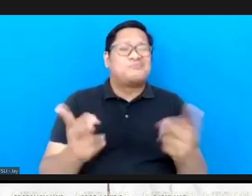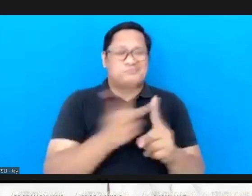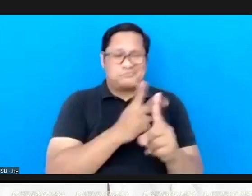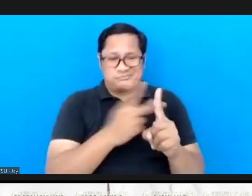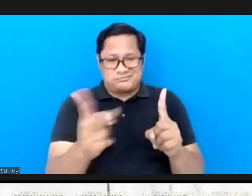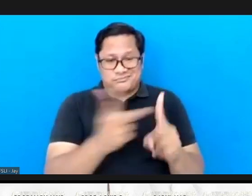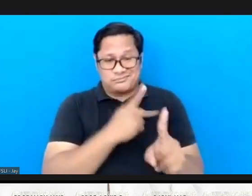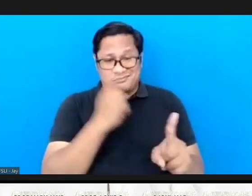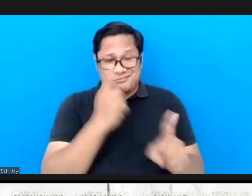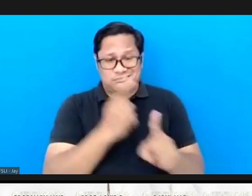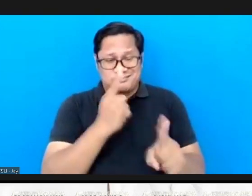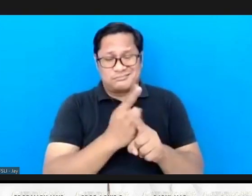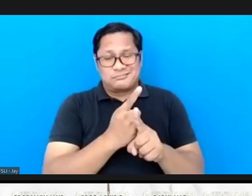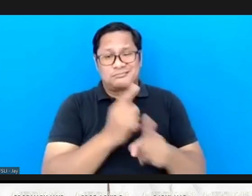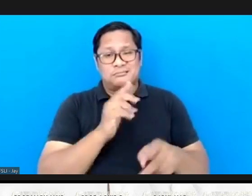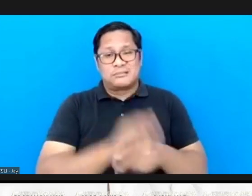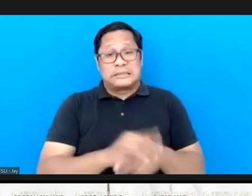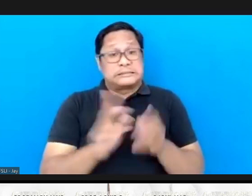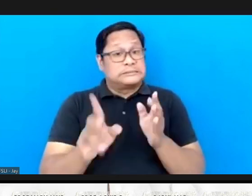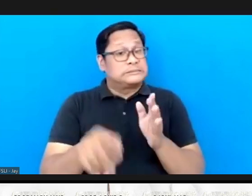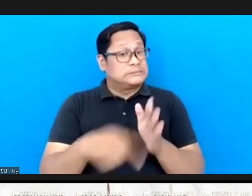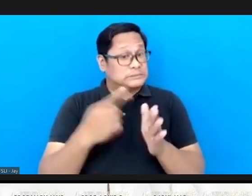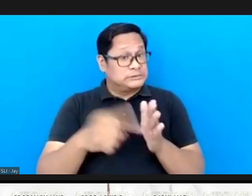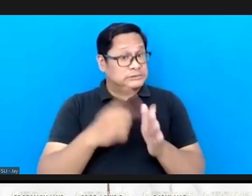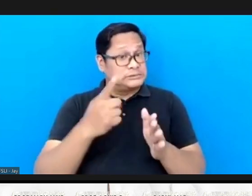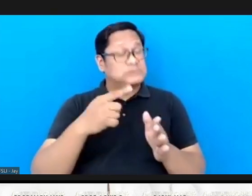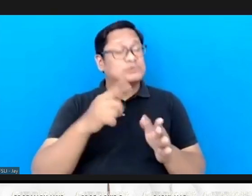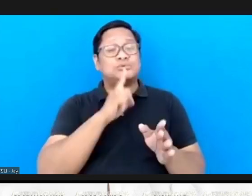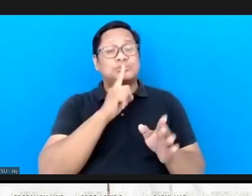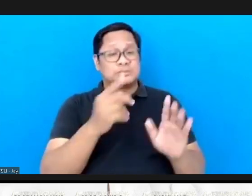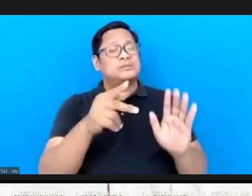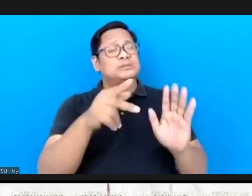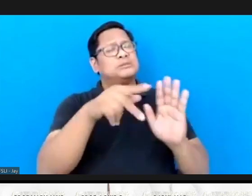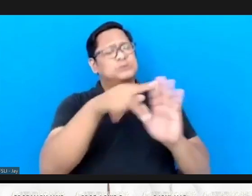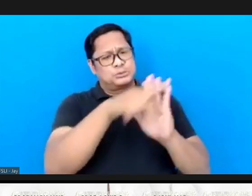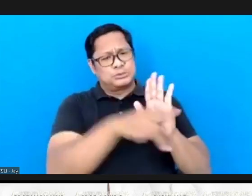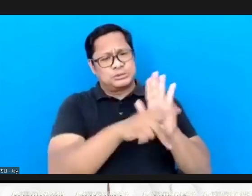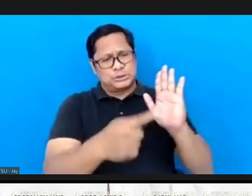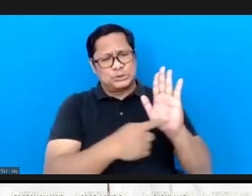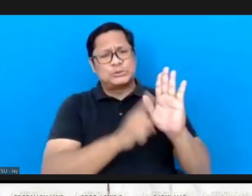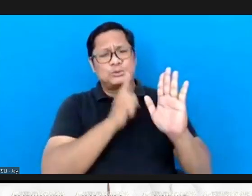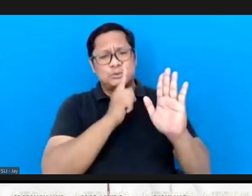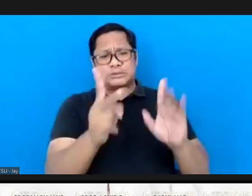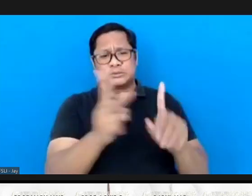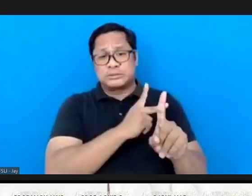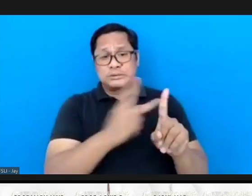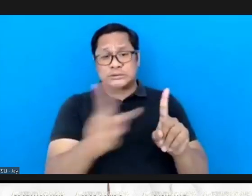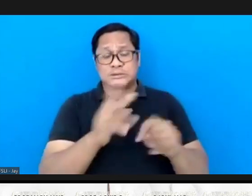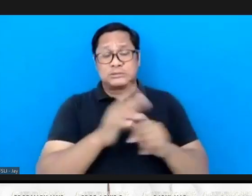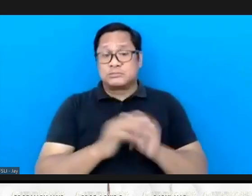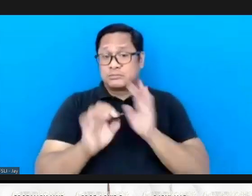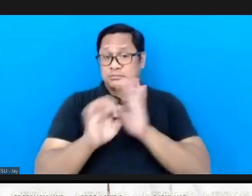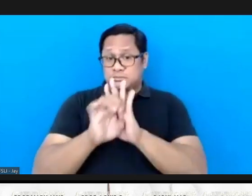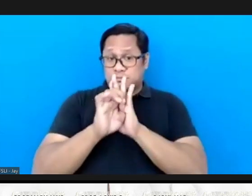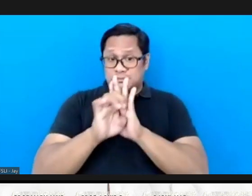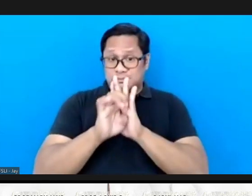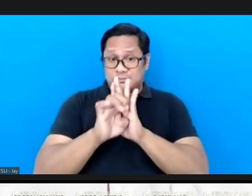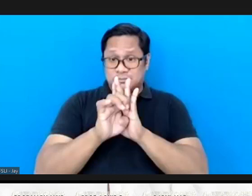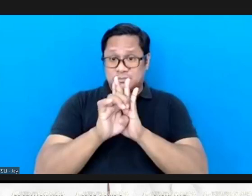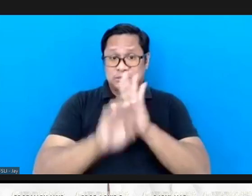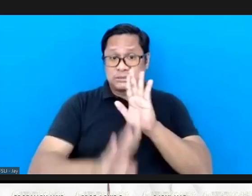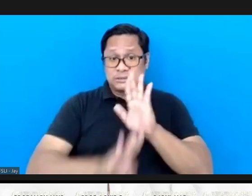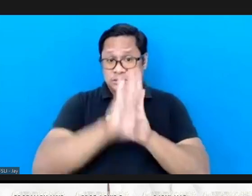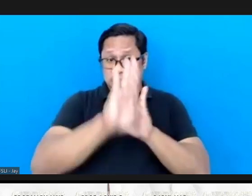no? Some of the provisions are really violated. Now, an example of this is the